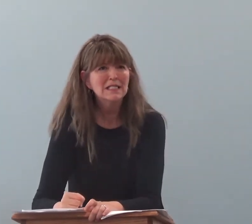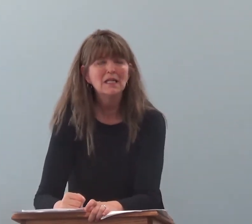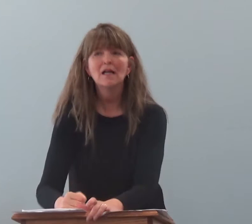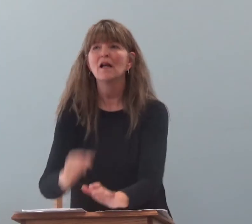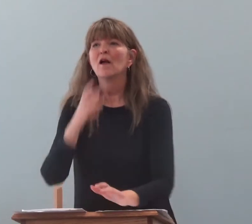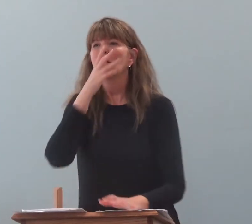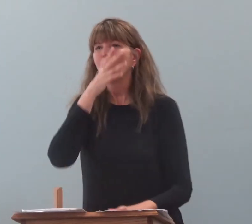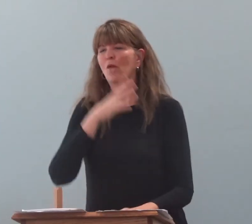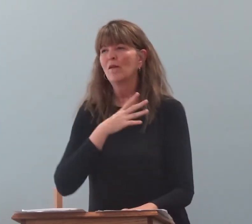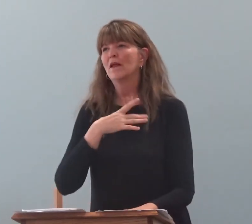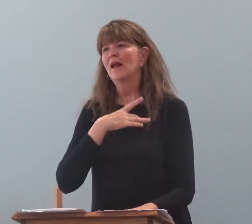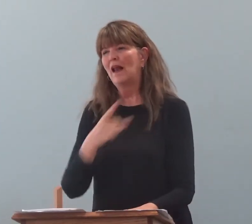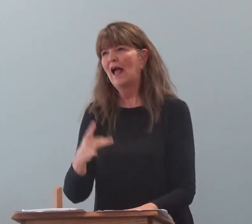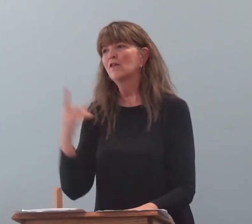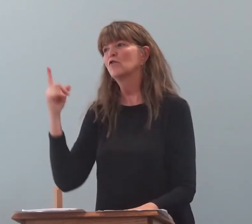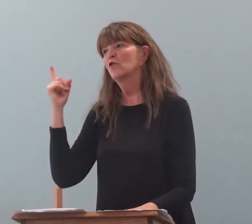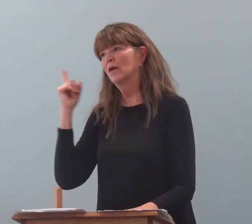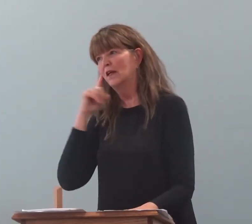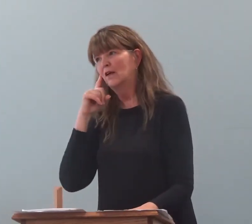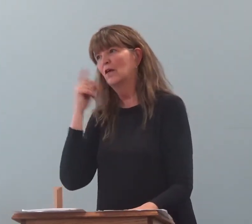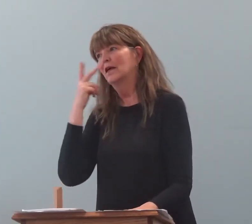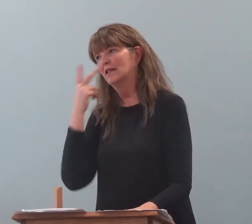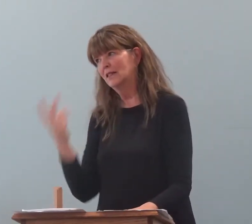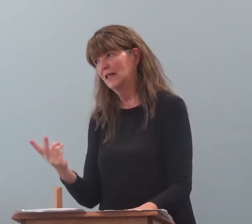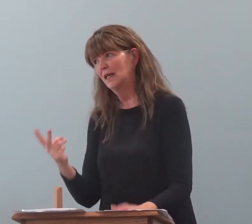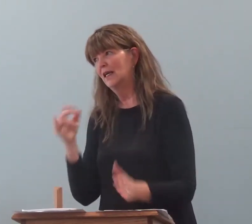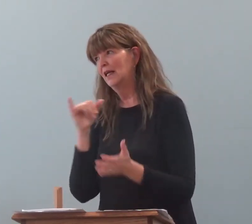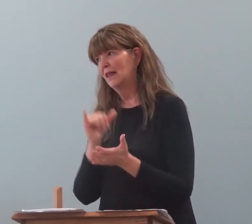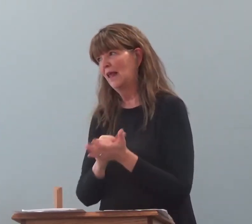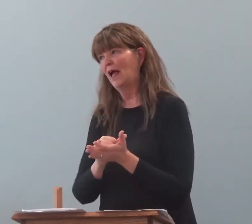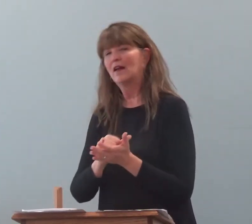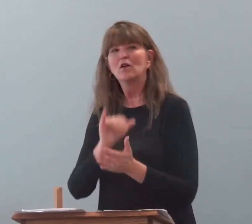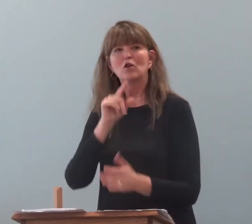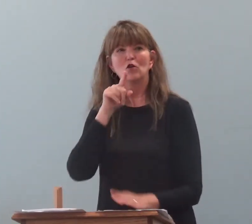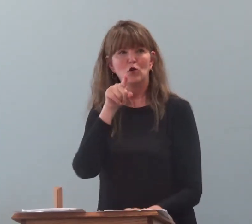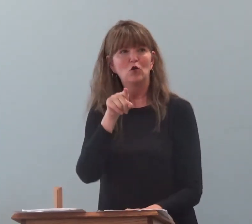anything other than that they are beautiful. Because women like to hear that.